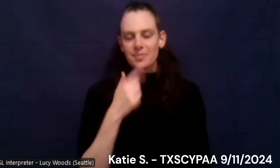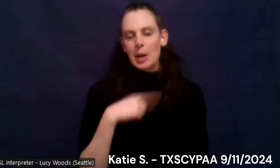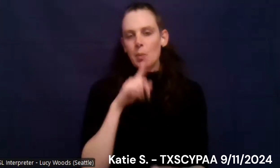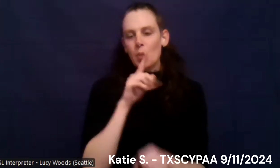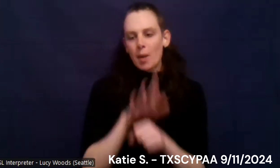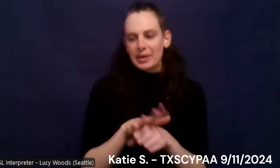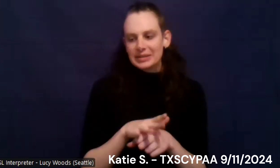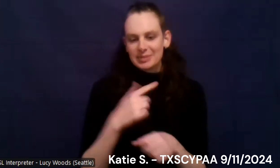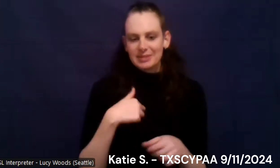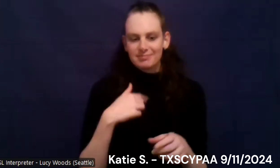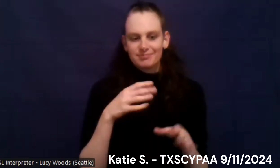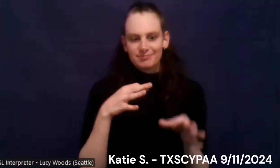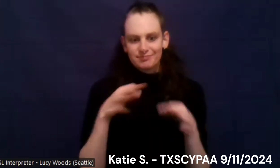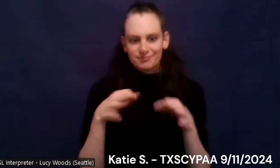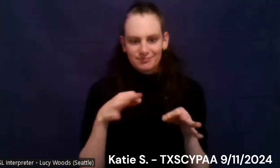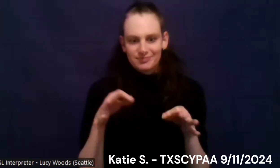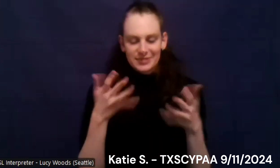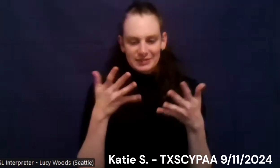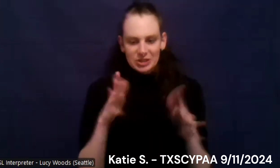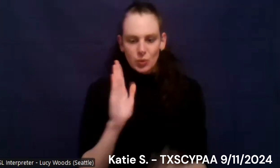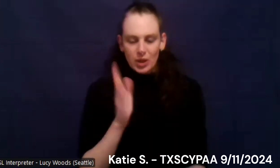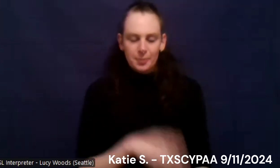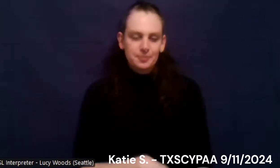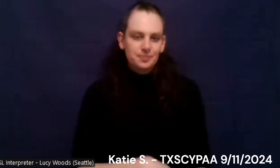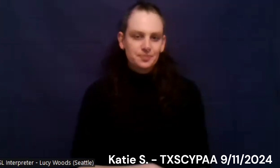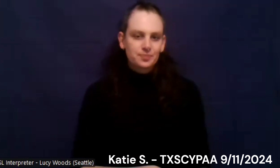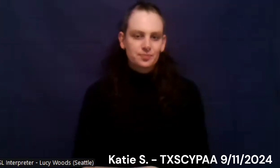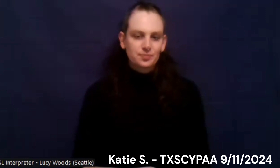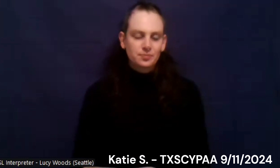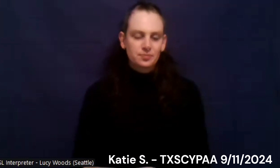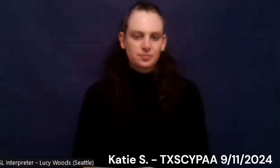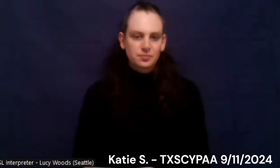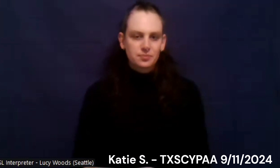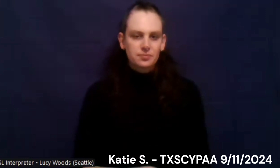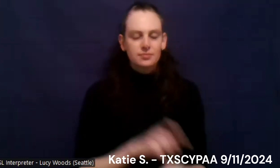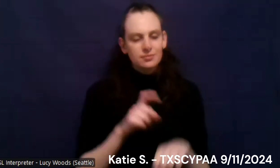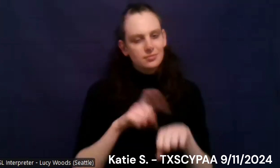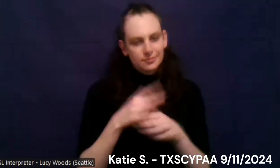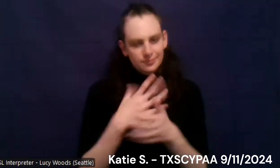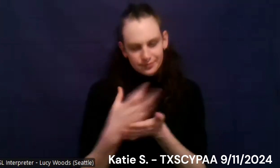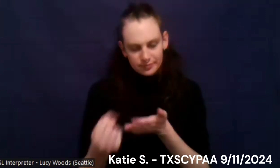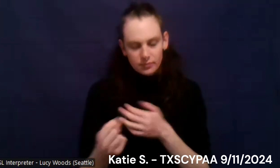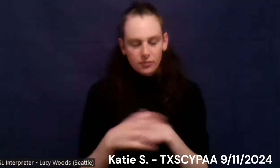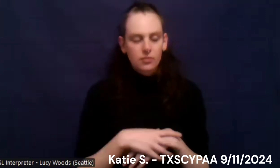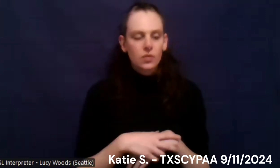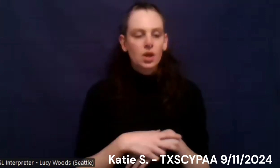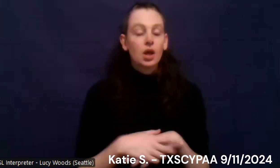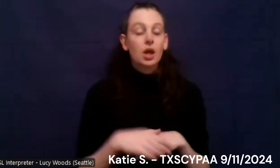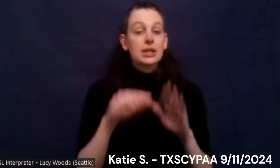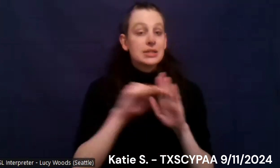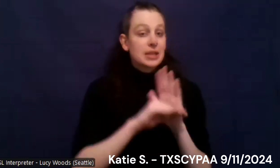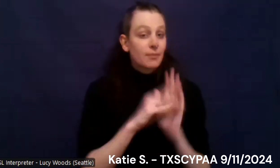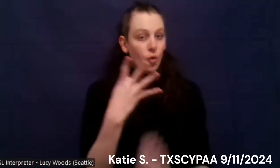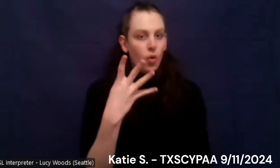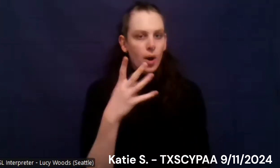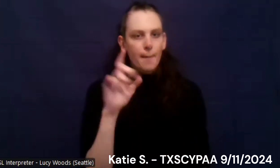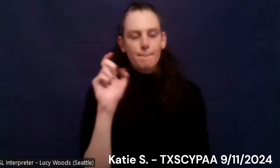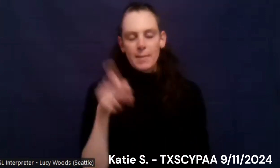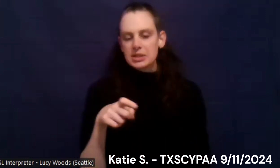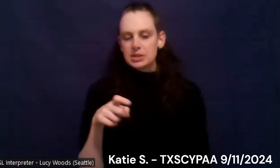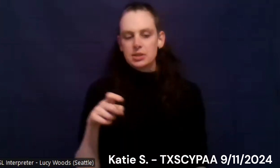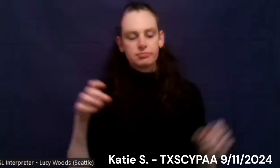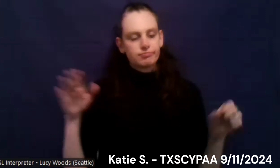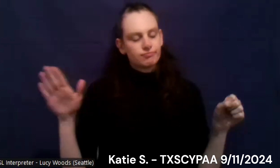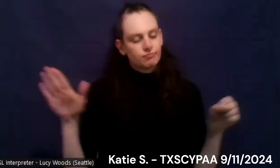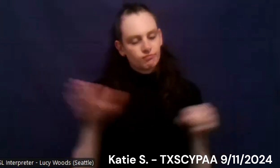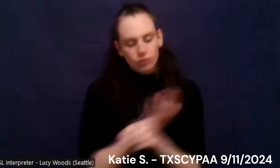through it. Um, and so, but this is what I'll say about step four. Do it thoroughly. Like, do it as thoroughly as